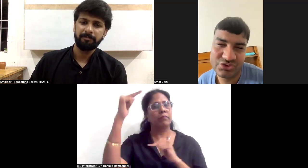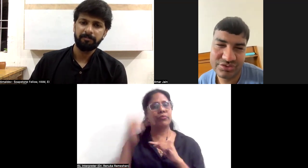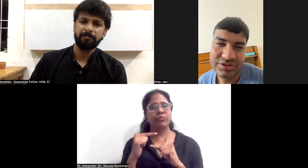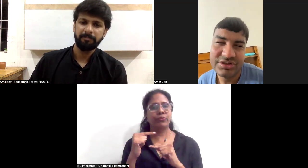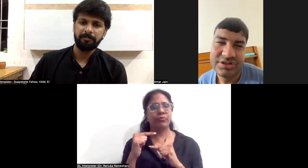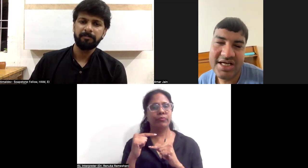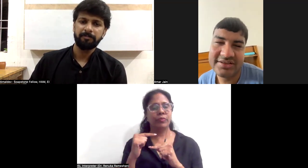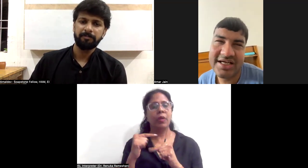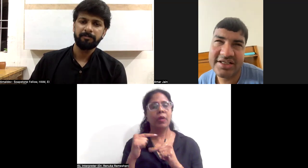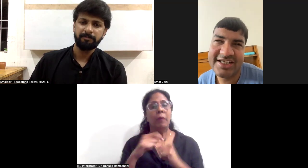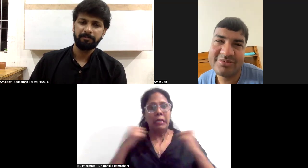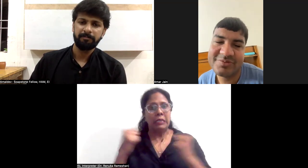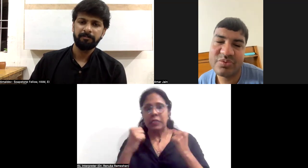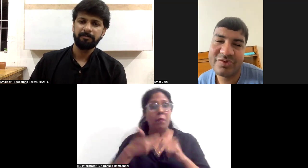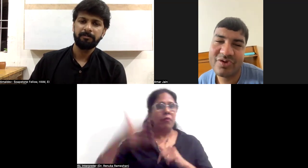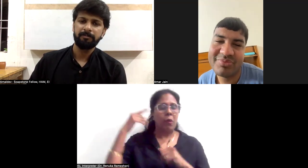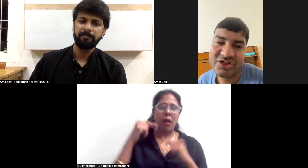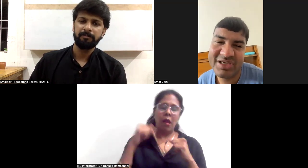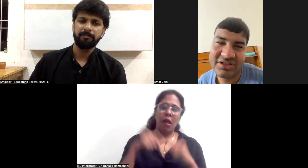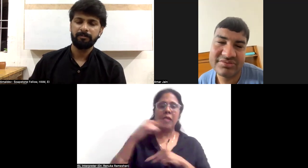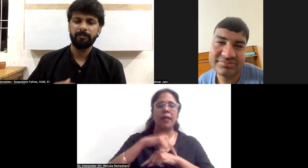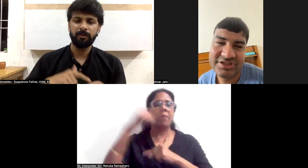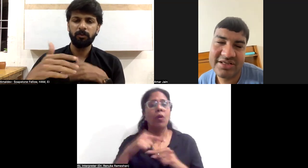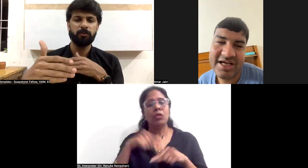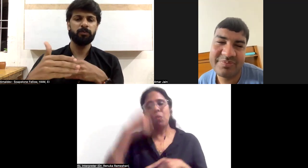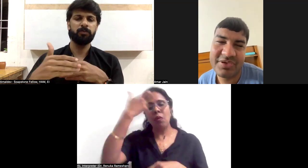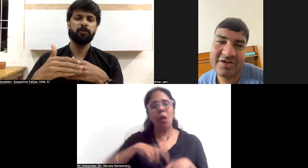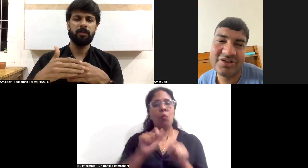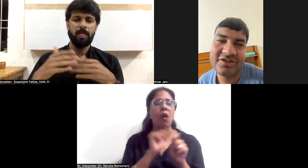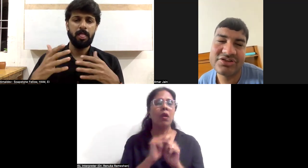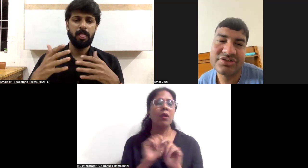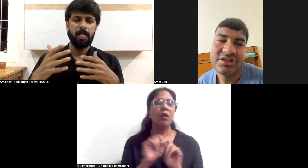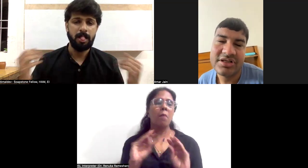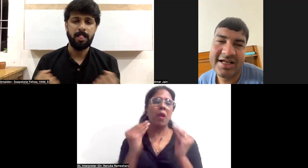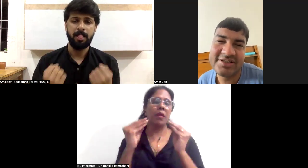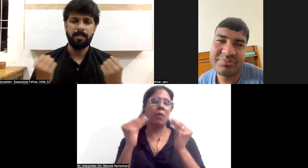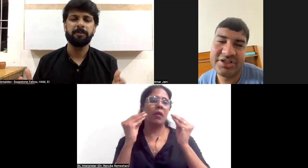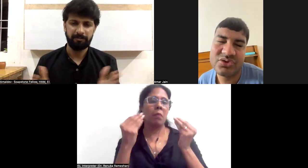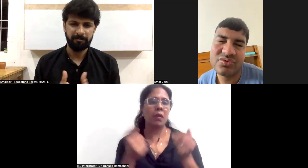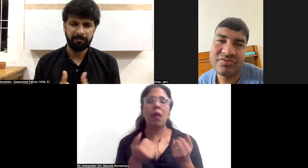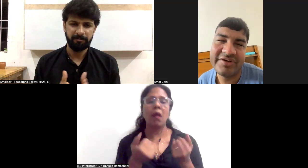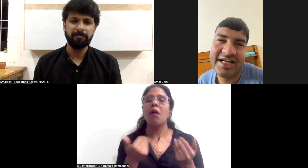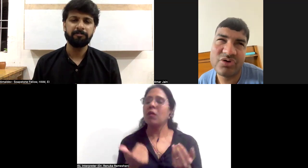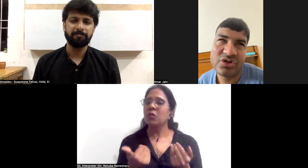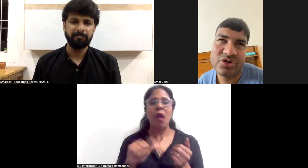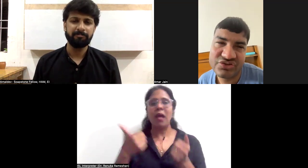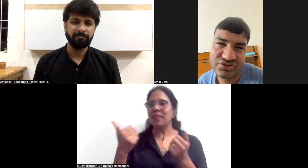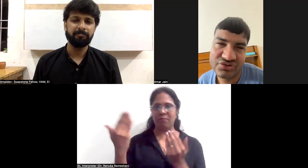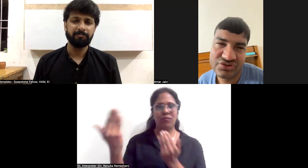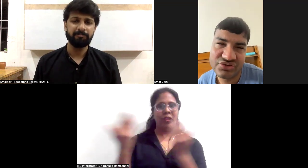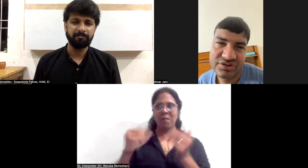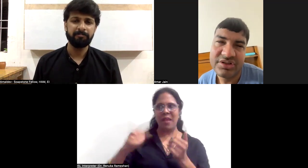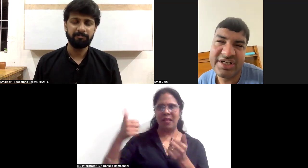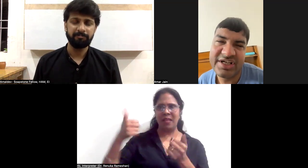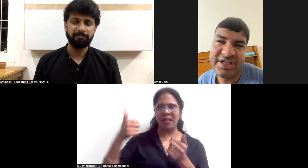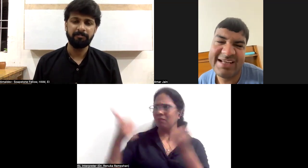reduced. And that enables me to perform much better and at par with others as compared to where I was in my